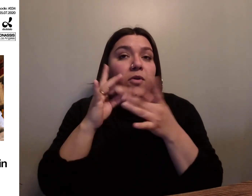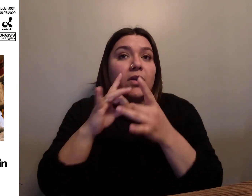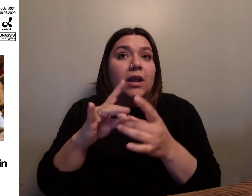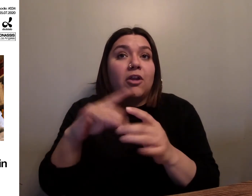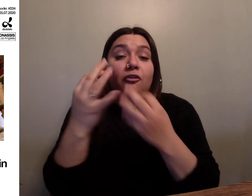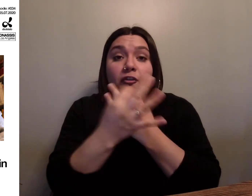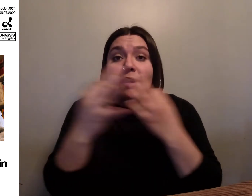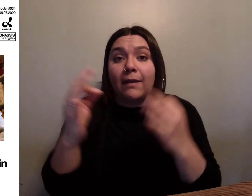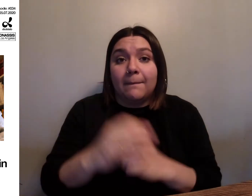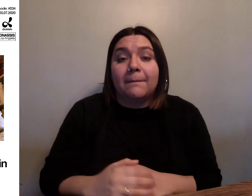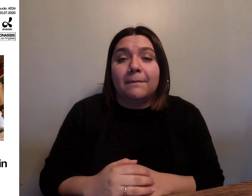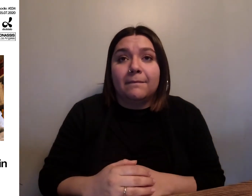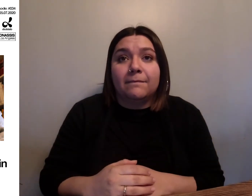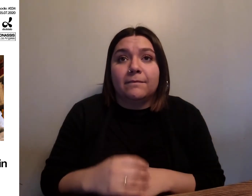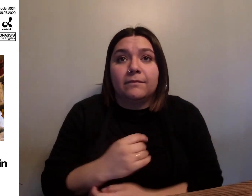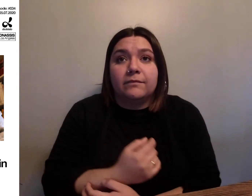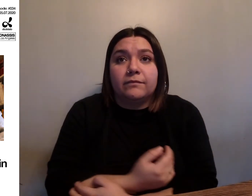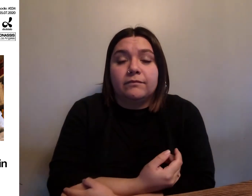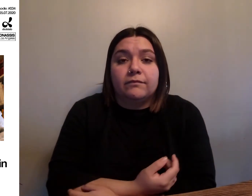freedom.